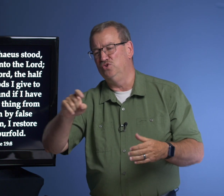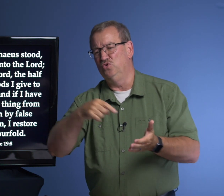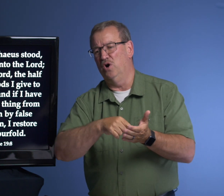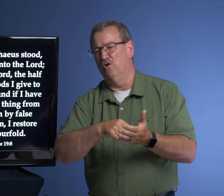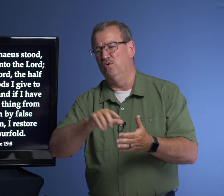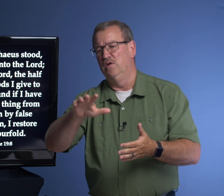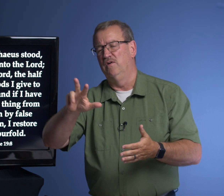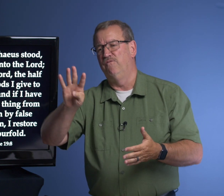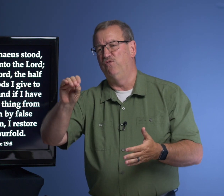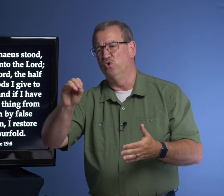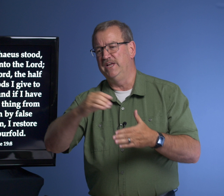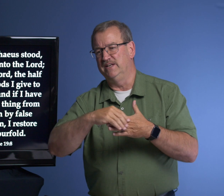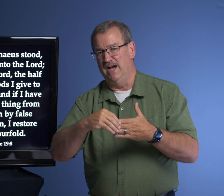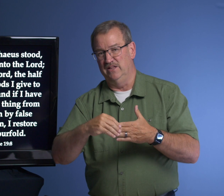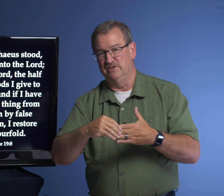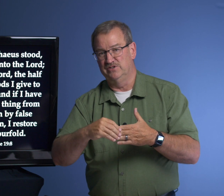you owe $40.